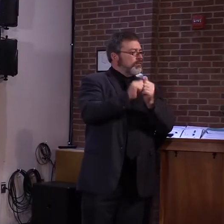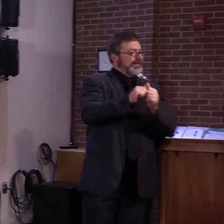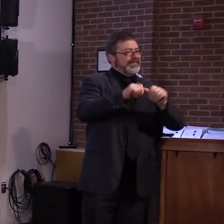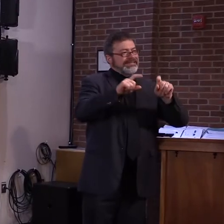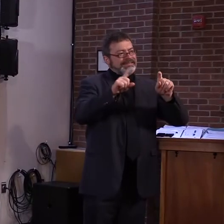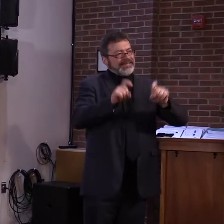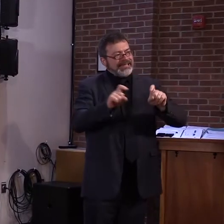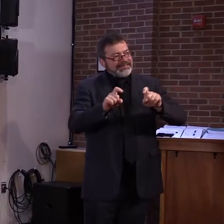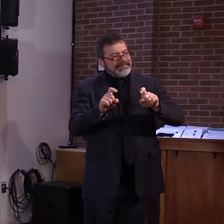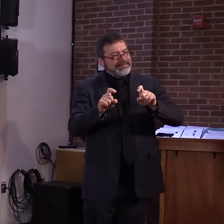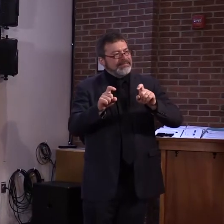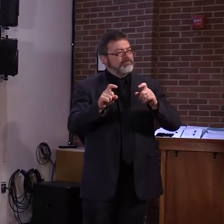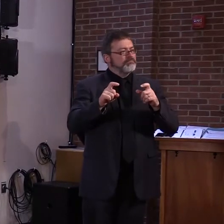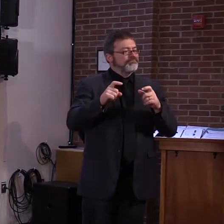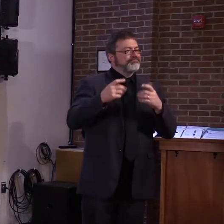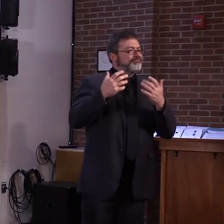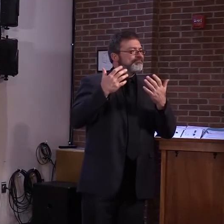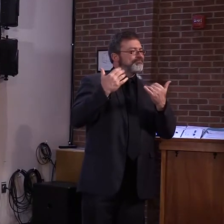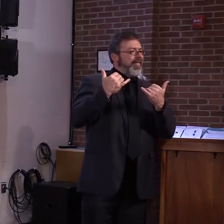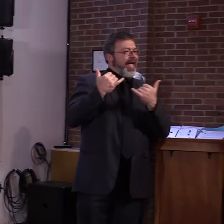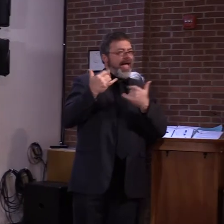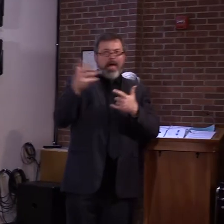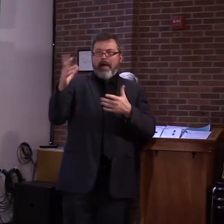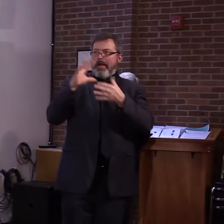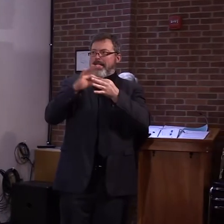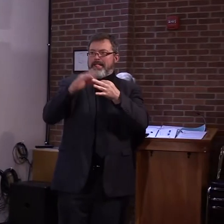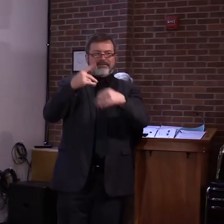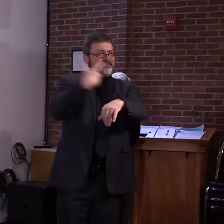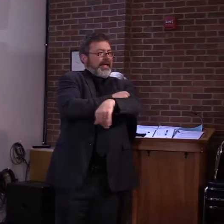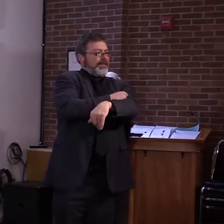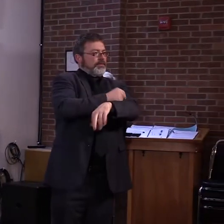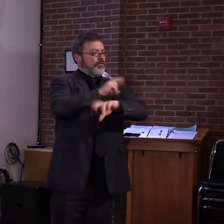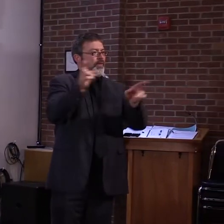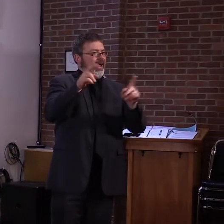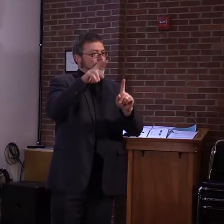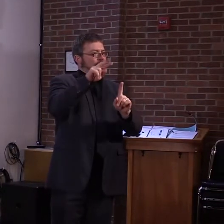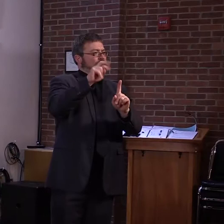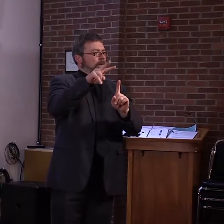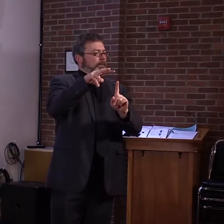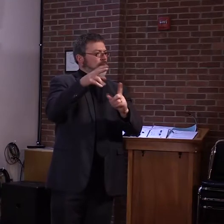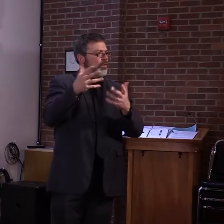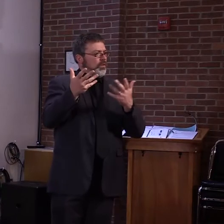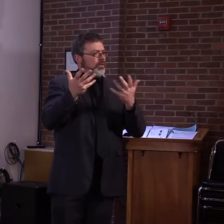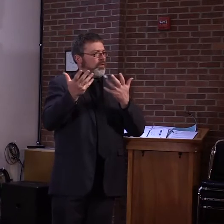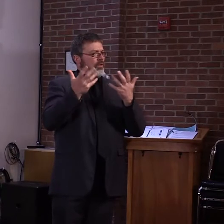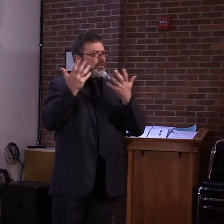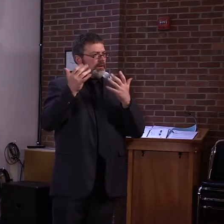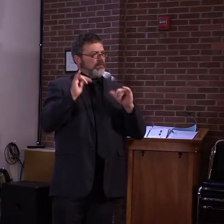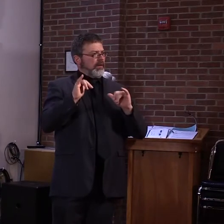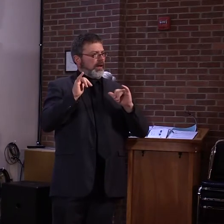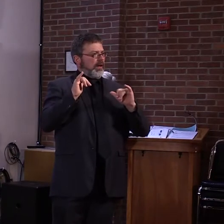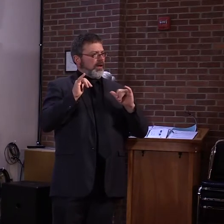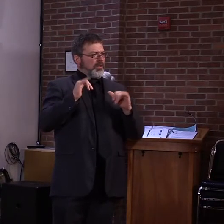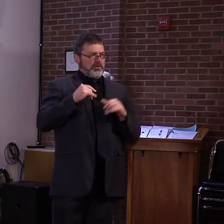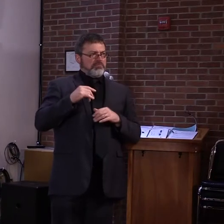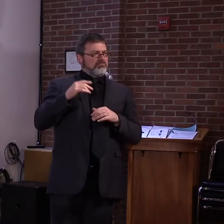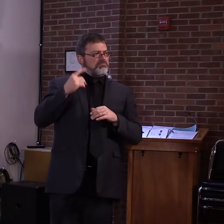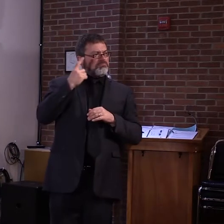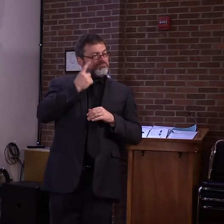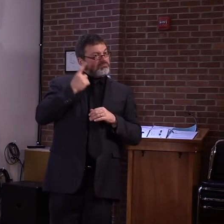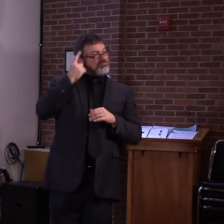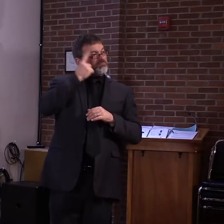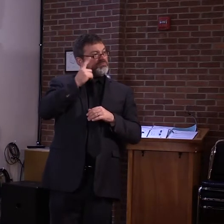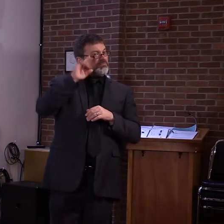asking states to be ready for a vaccine by November 1st. Is there concern on your part about the CDC losing some credibility